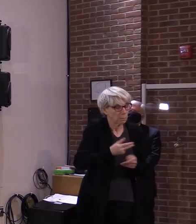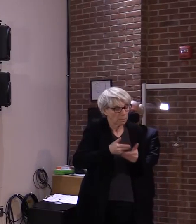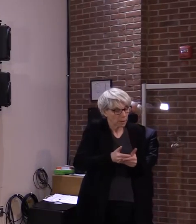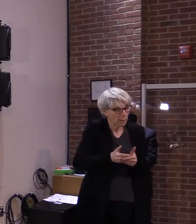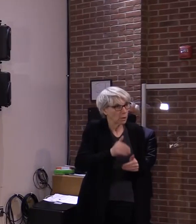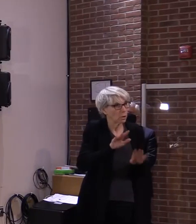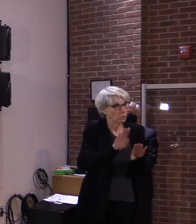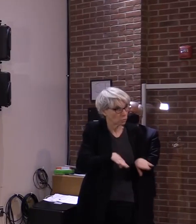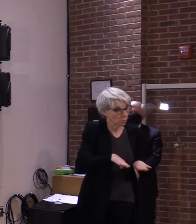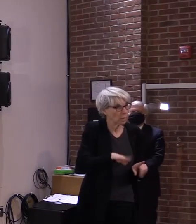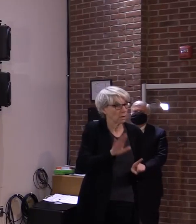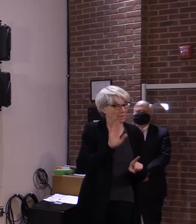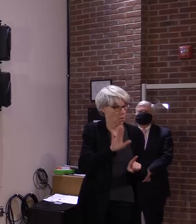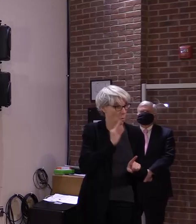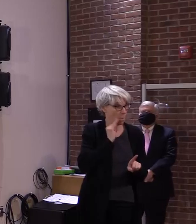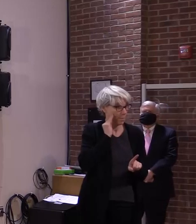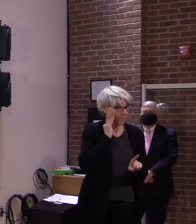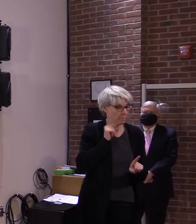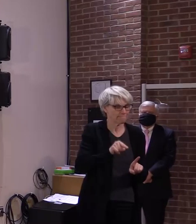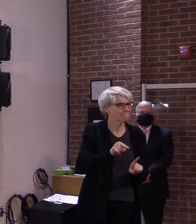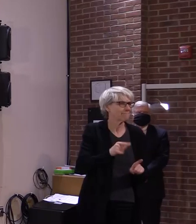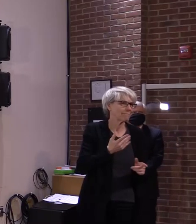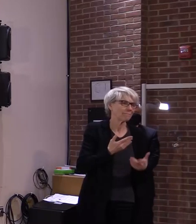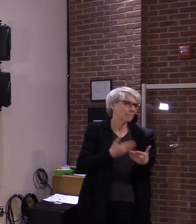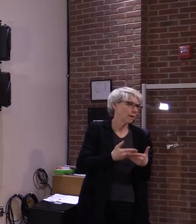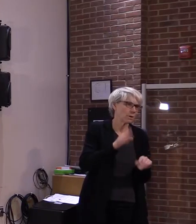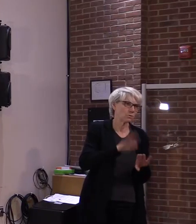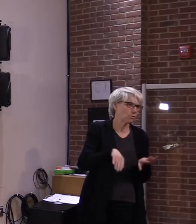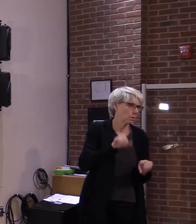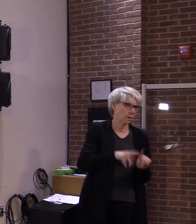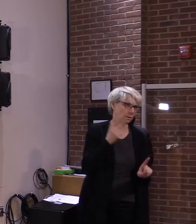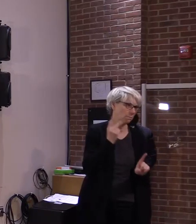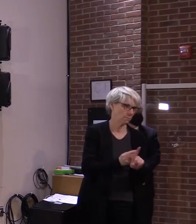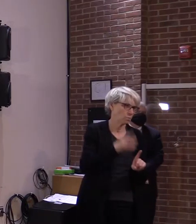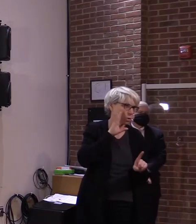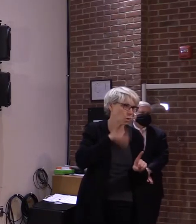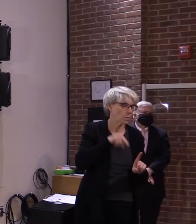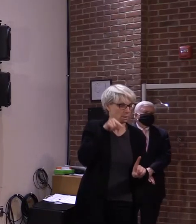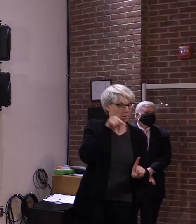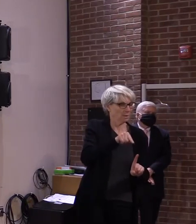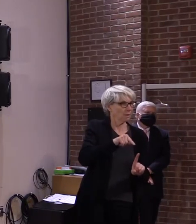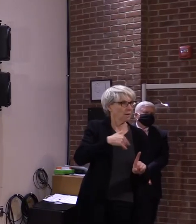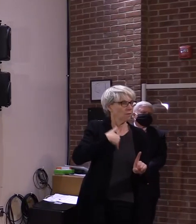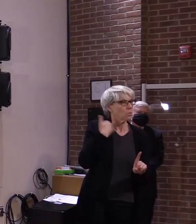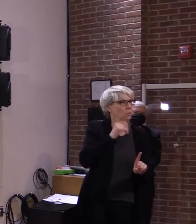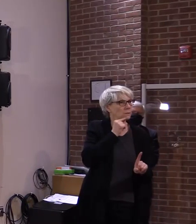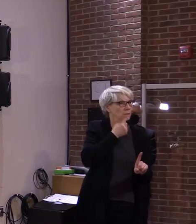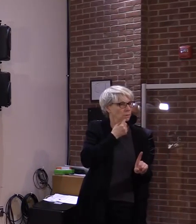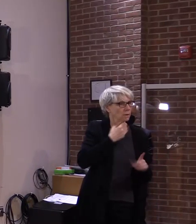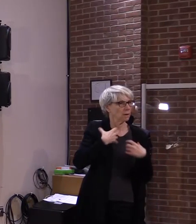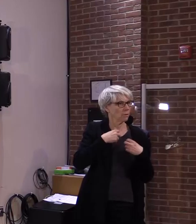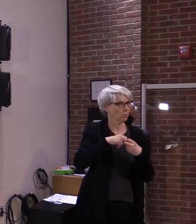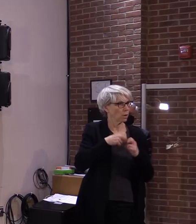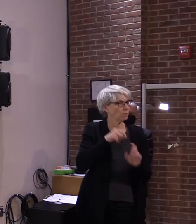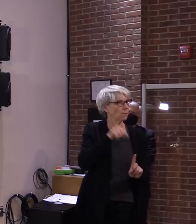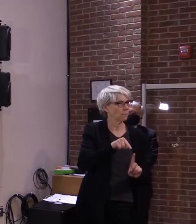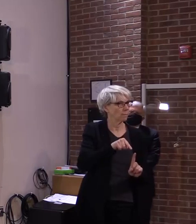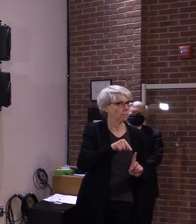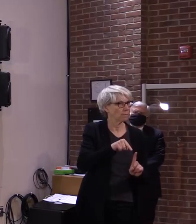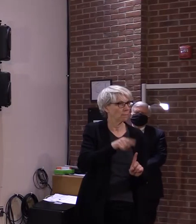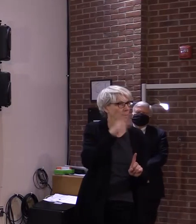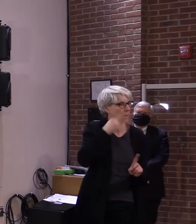at home who are too young to be vaccinated, but are children who have serious medical conditions and care